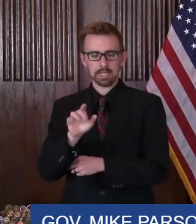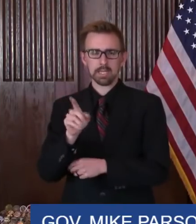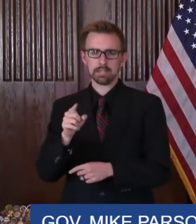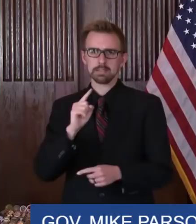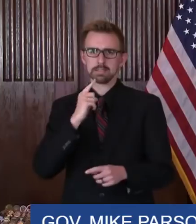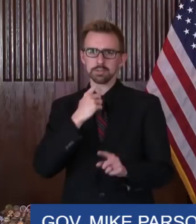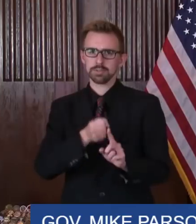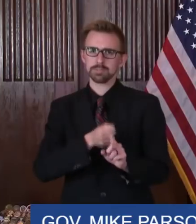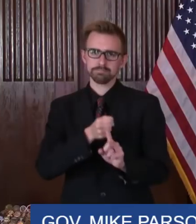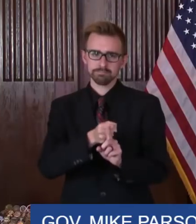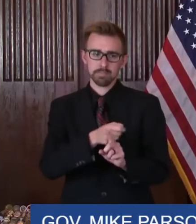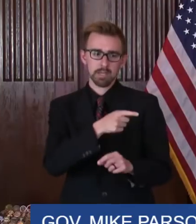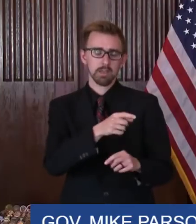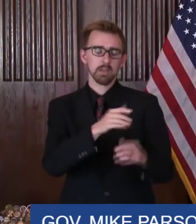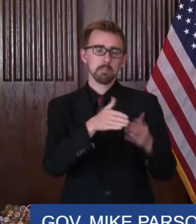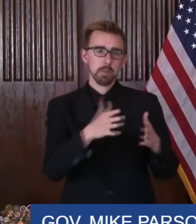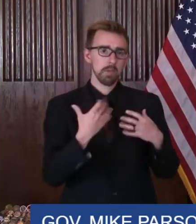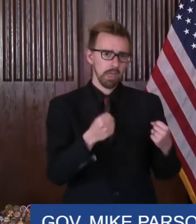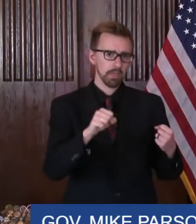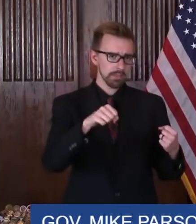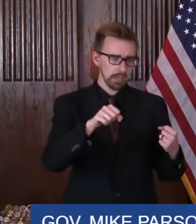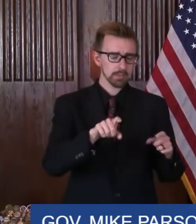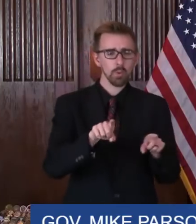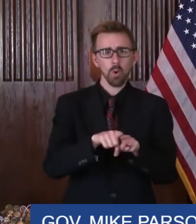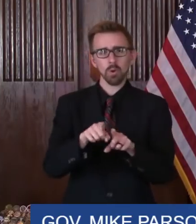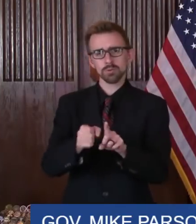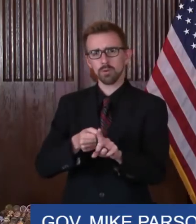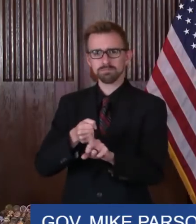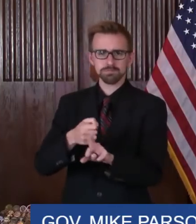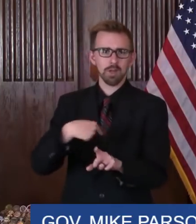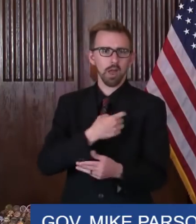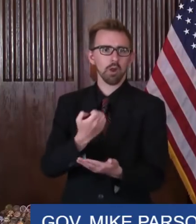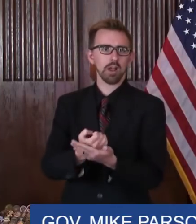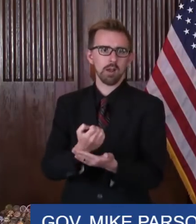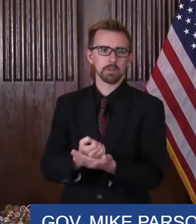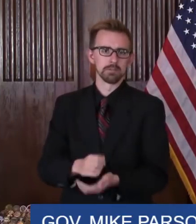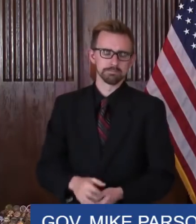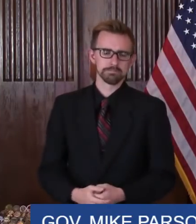serious impact not only on public health, but also our economy.